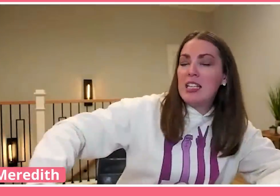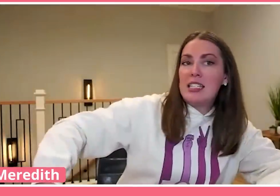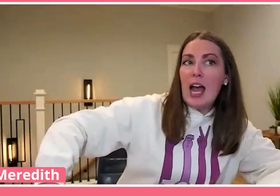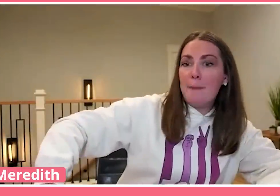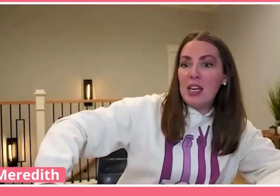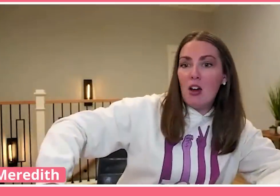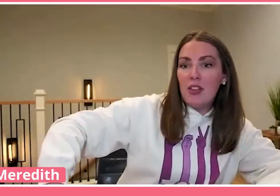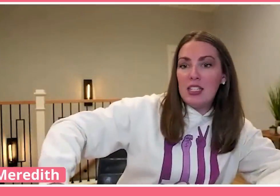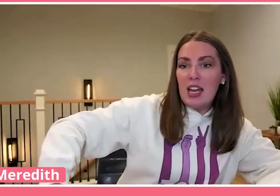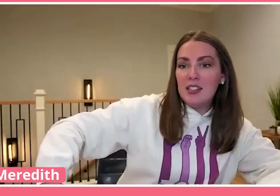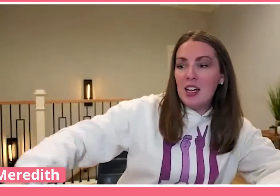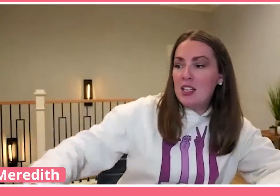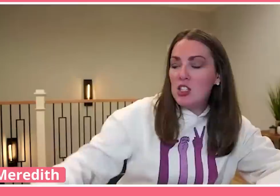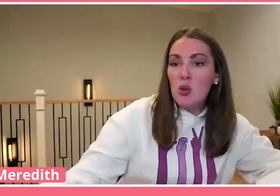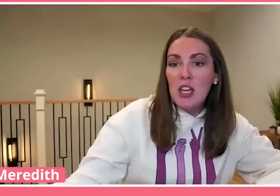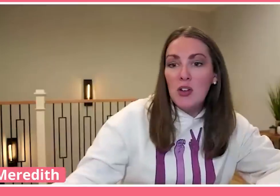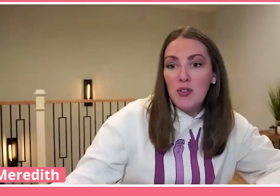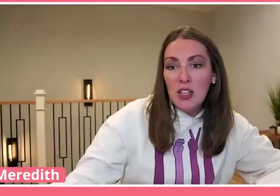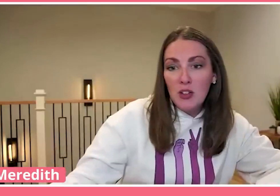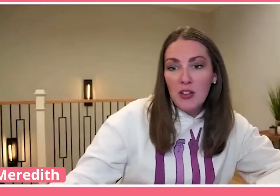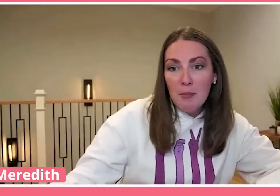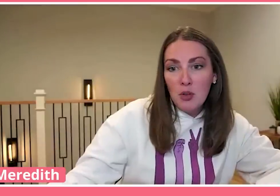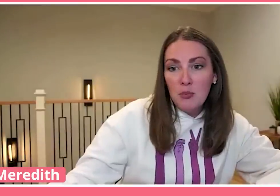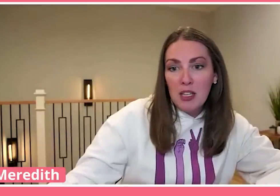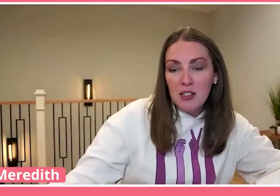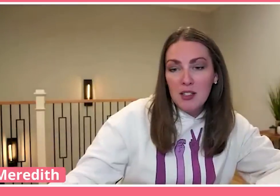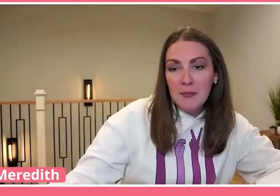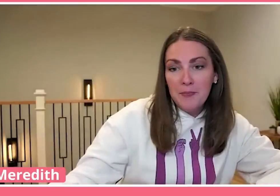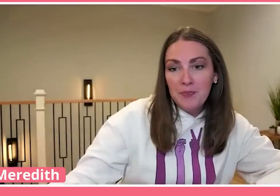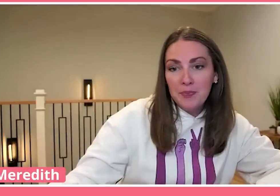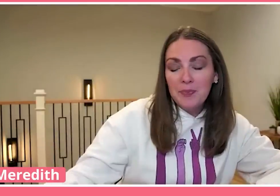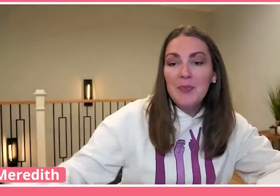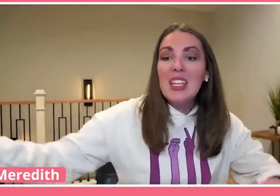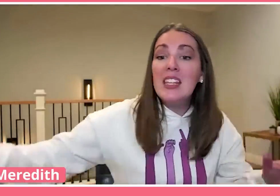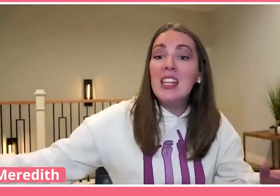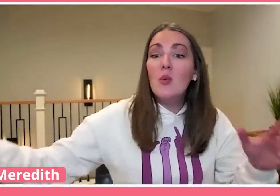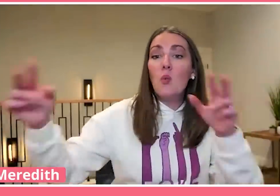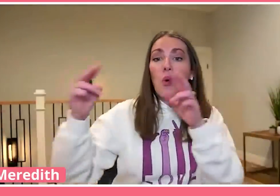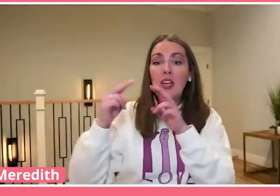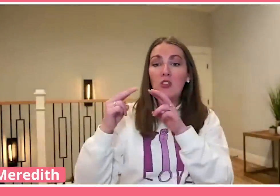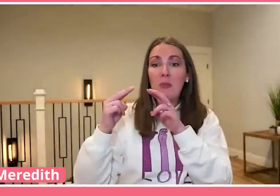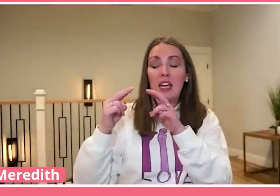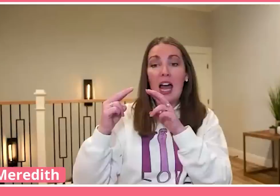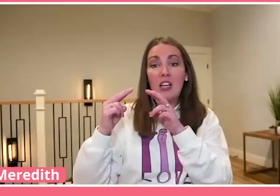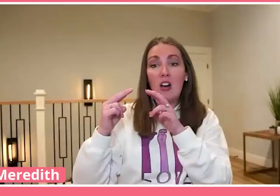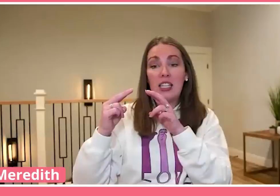tapping on the desk so they could feel that movement. And then when you've made eye contact